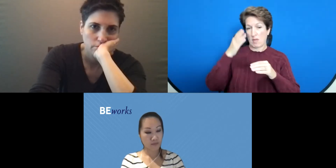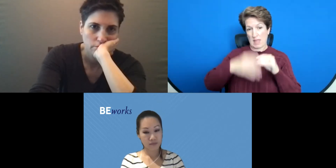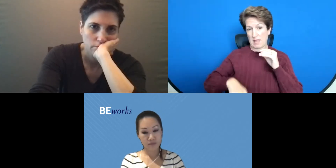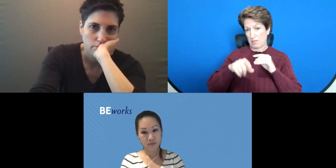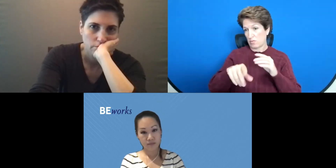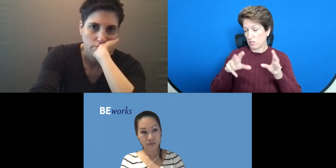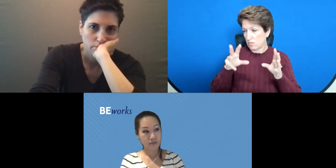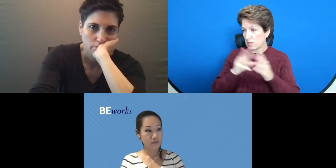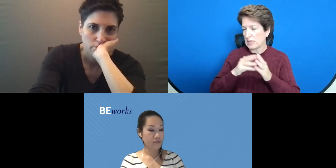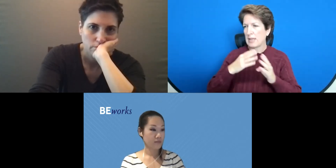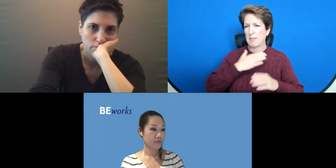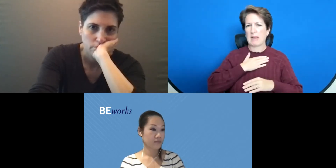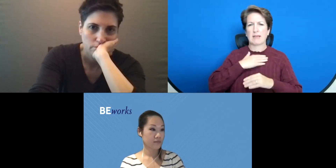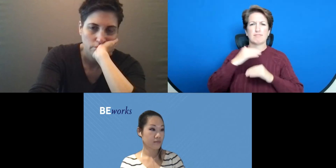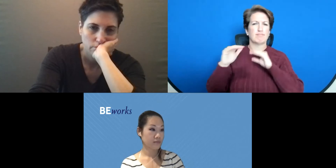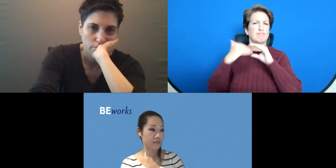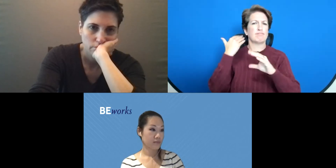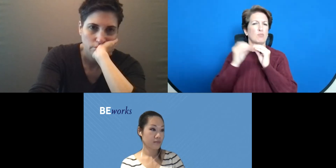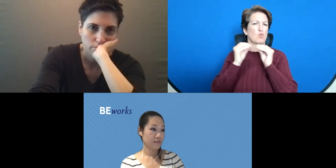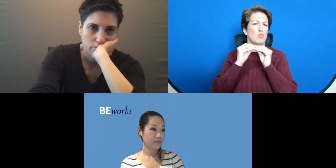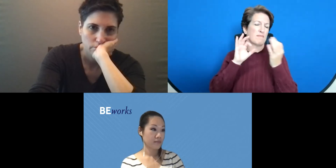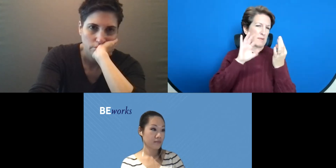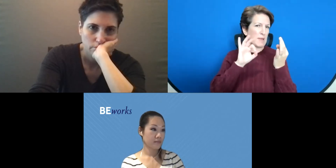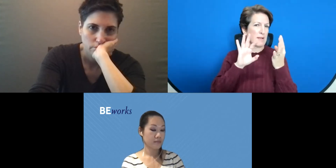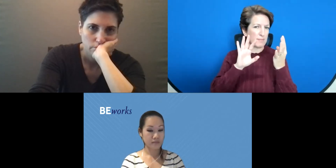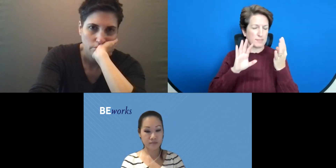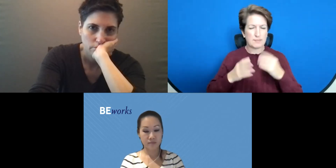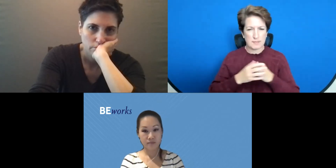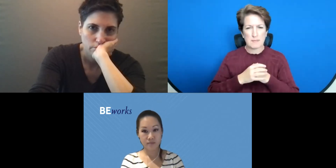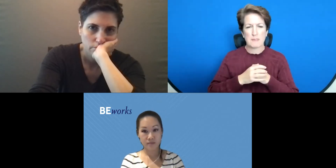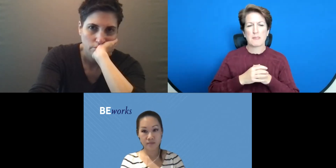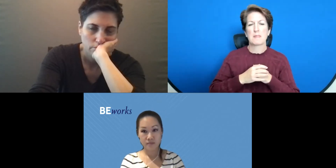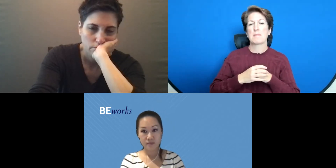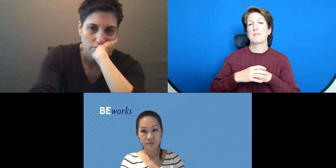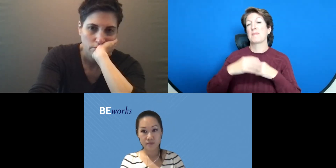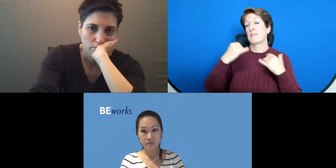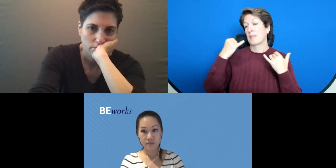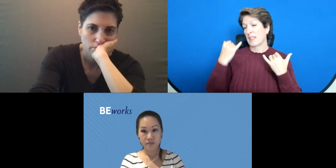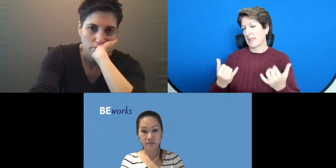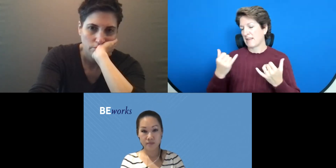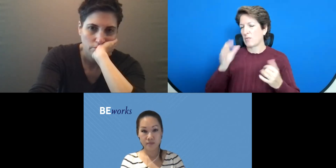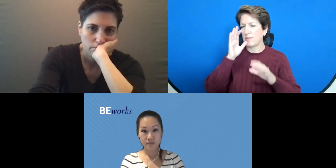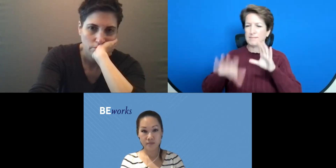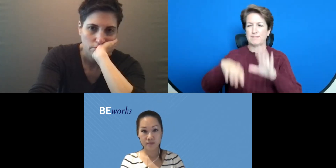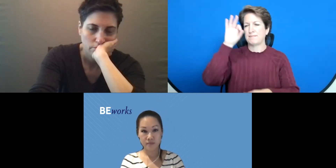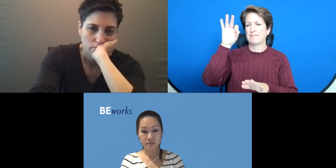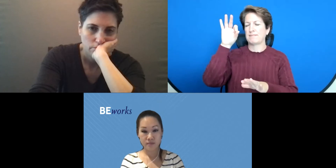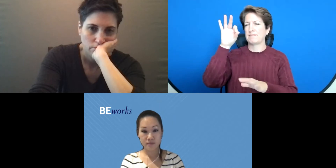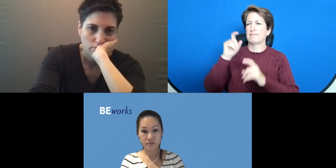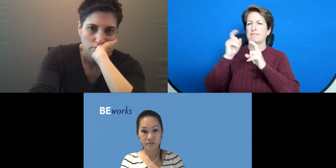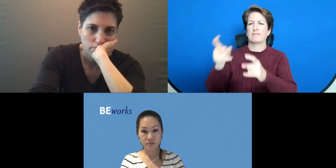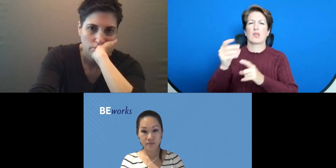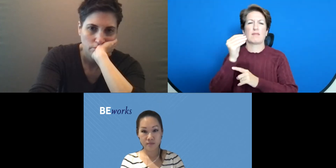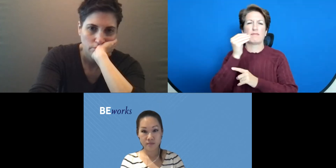you'd like to. But yes, we do have a contest for 2 grocery gift cards, but I